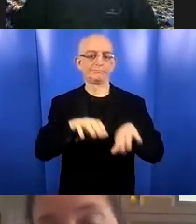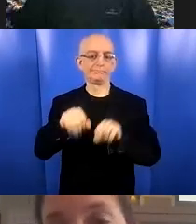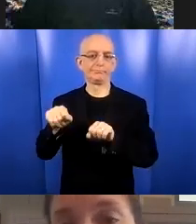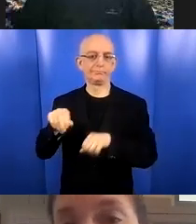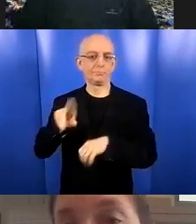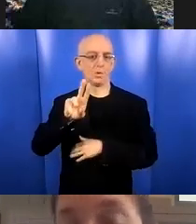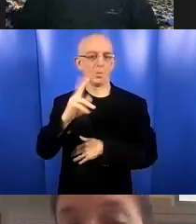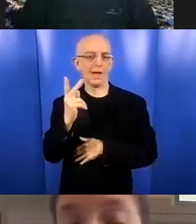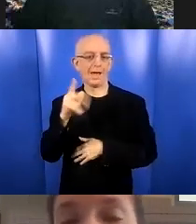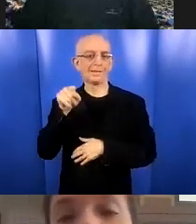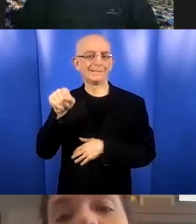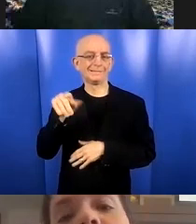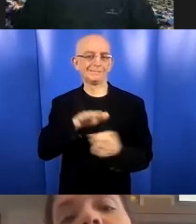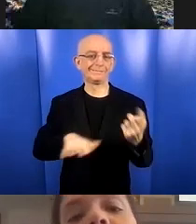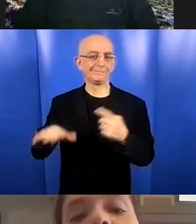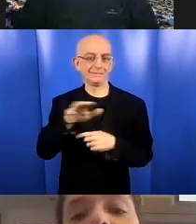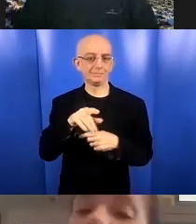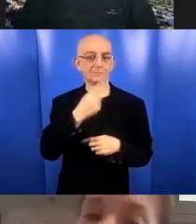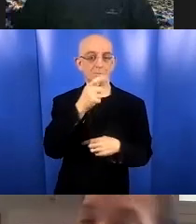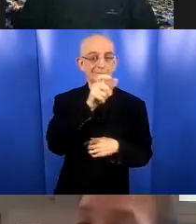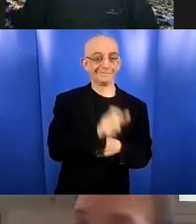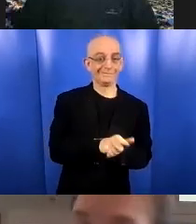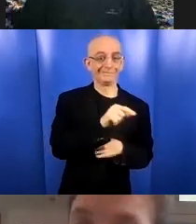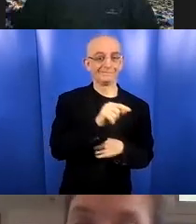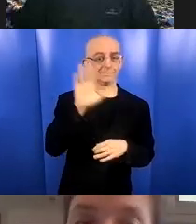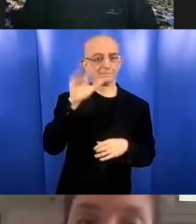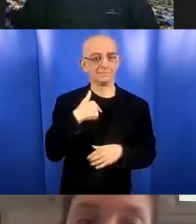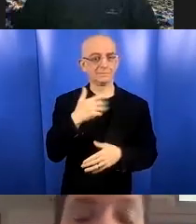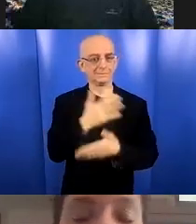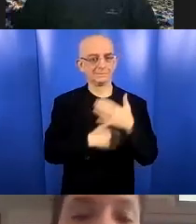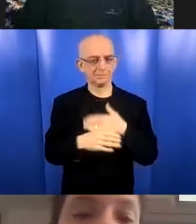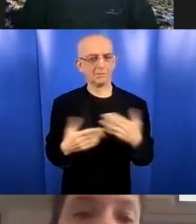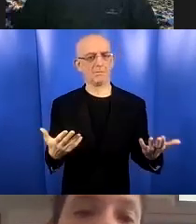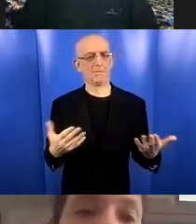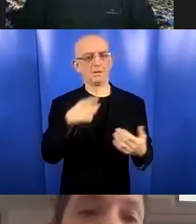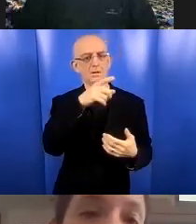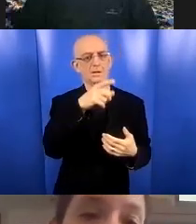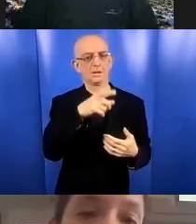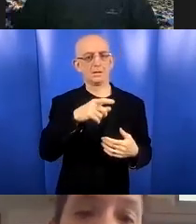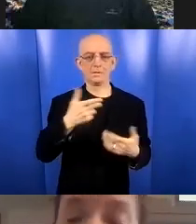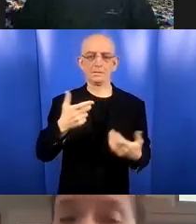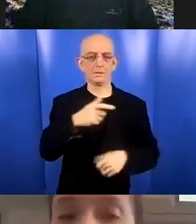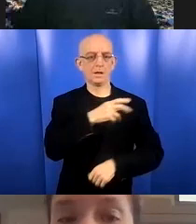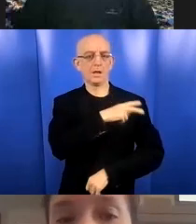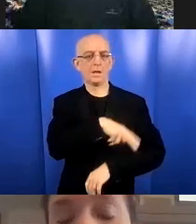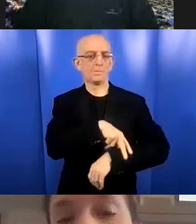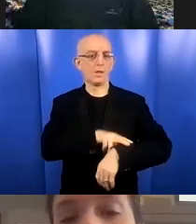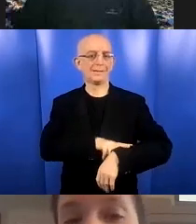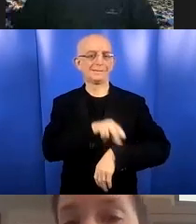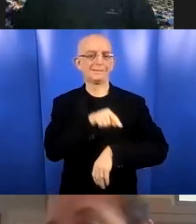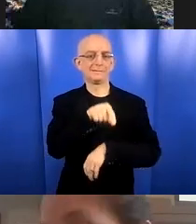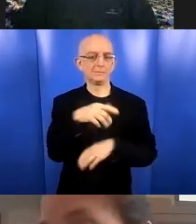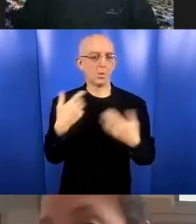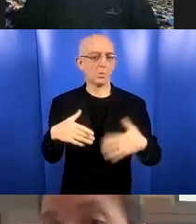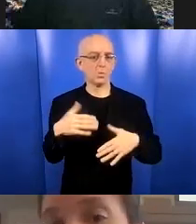force to detain her. So we've recorded some individual cases, and in the case of this photo, for instance, we know that